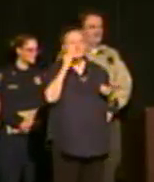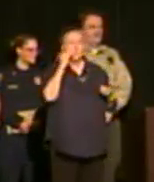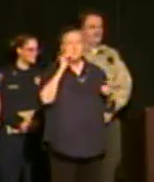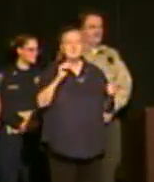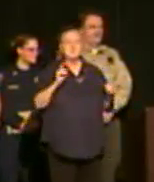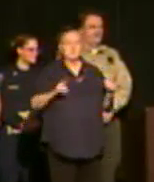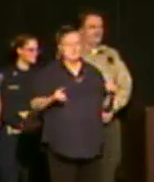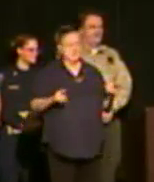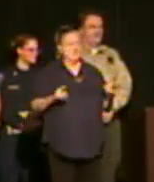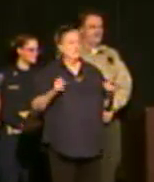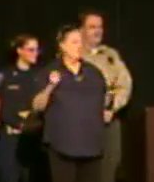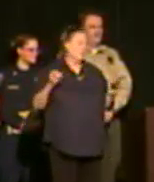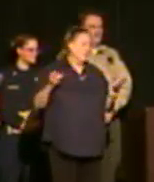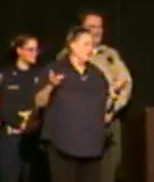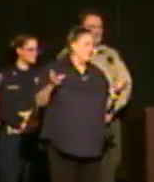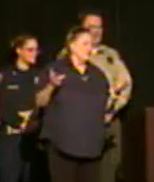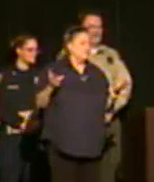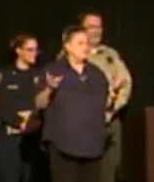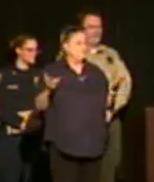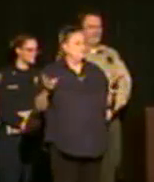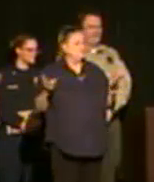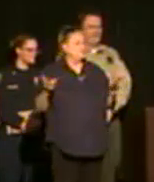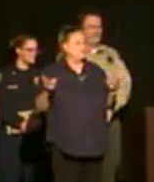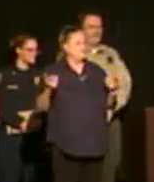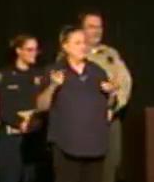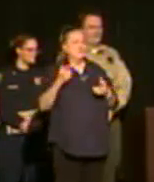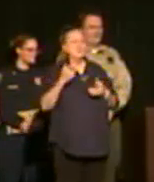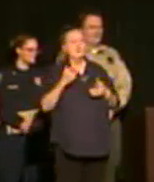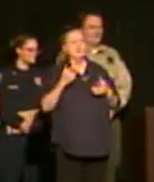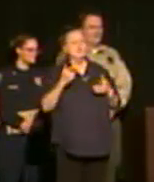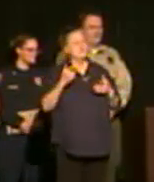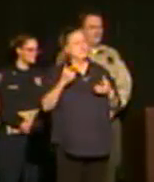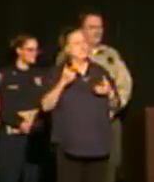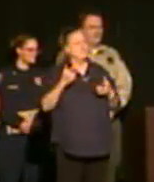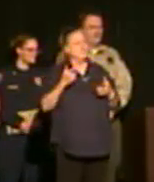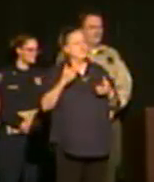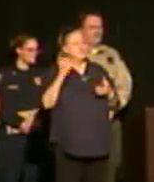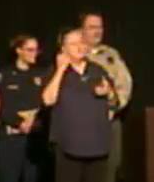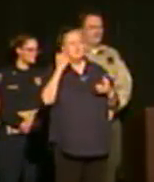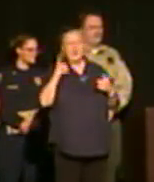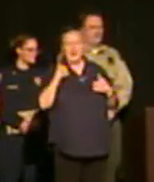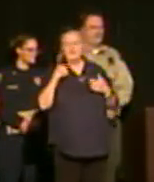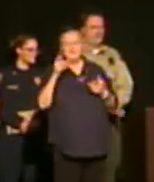person? So, plus you had this tanker